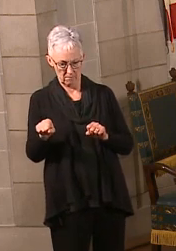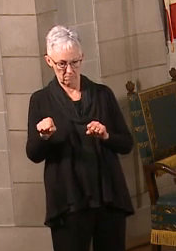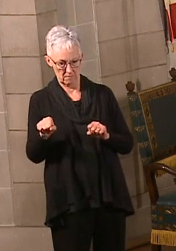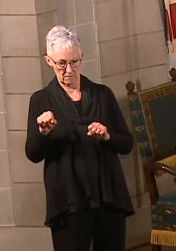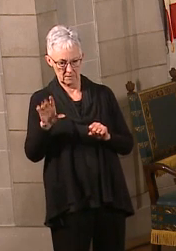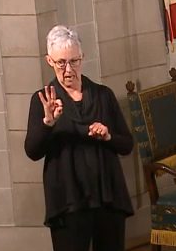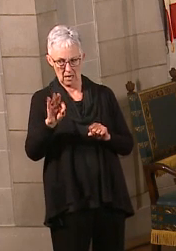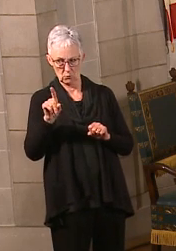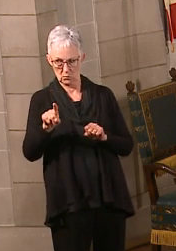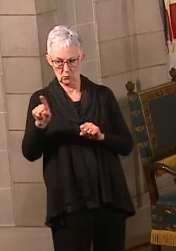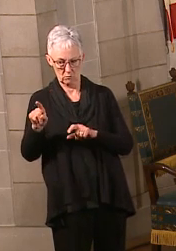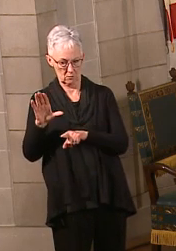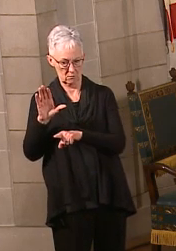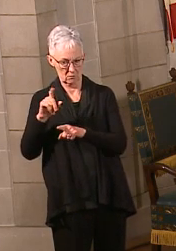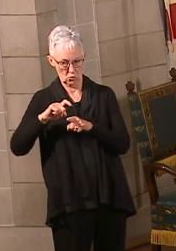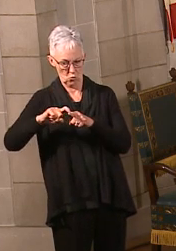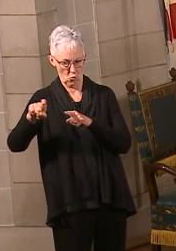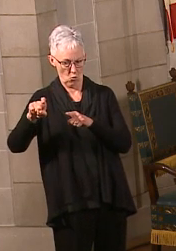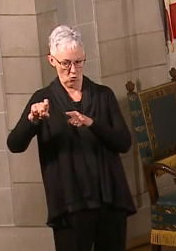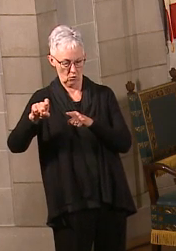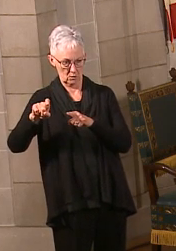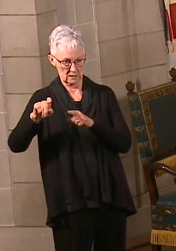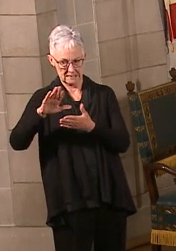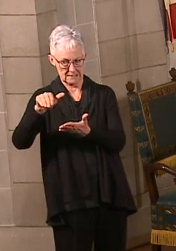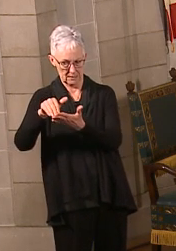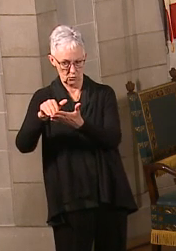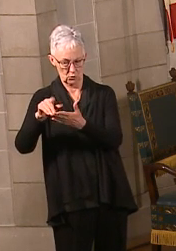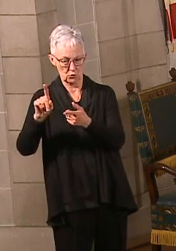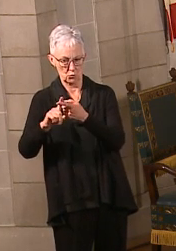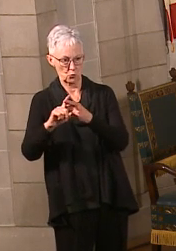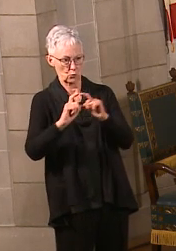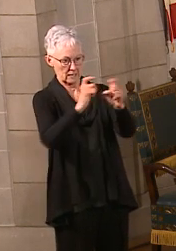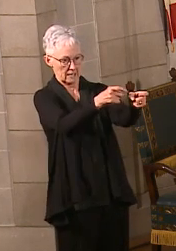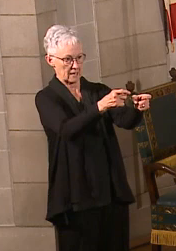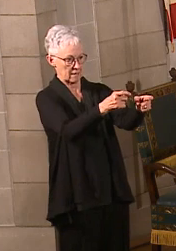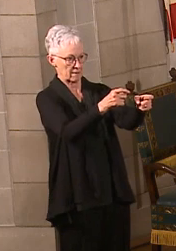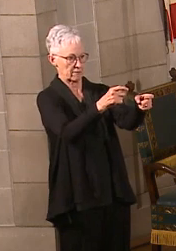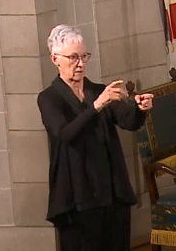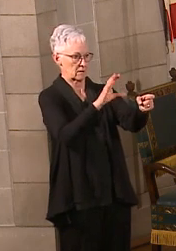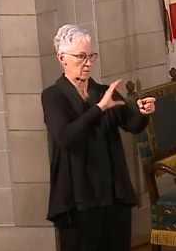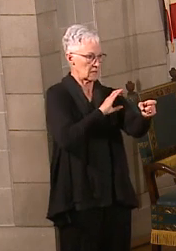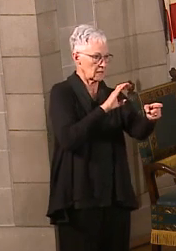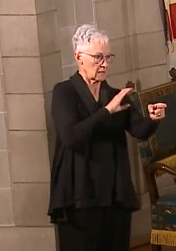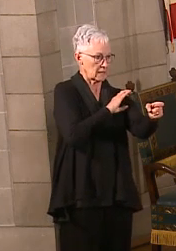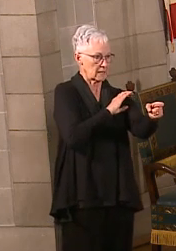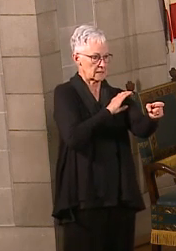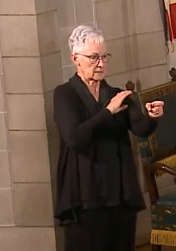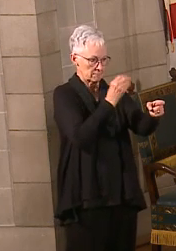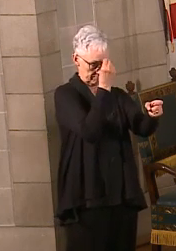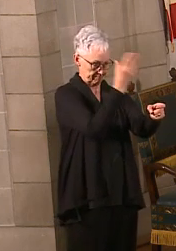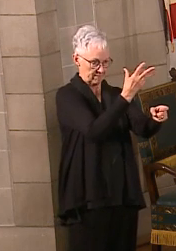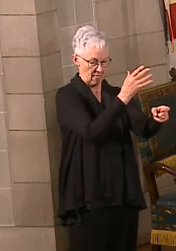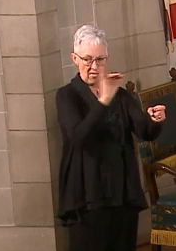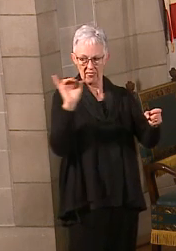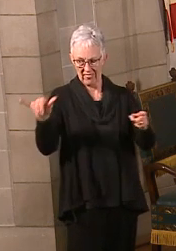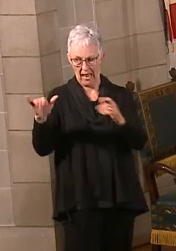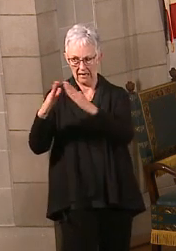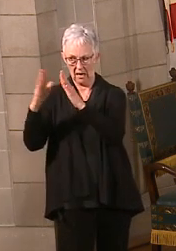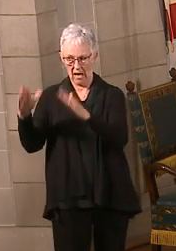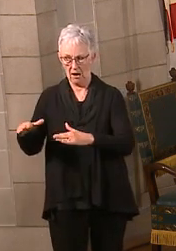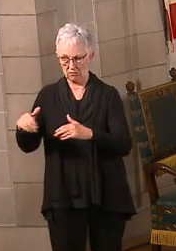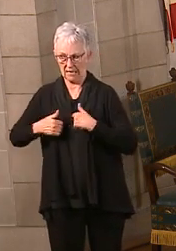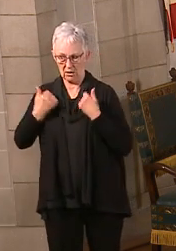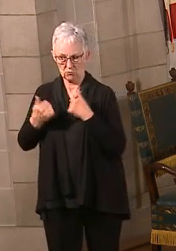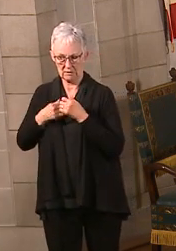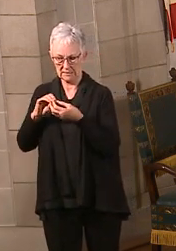were known to be tested COVID positive. Was this so 911 dispatchers can alert first responders before they are sent to those